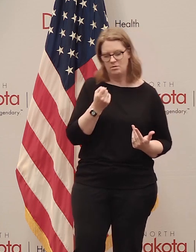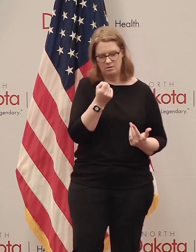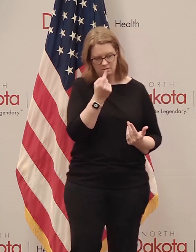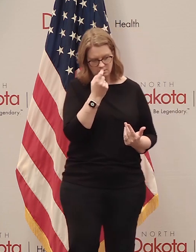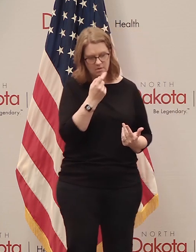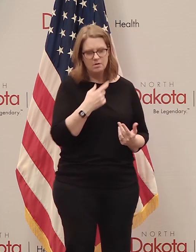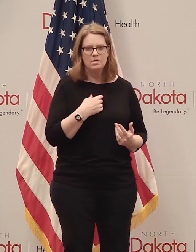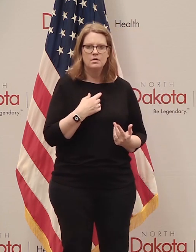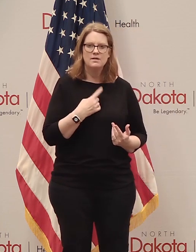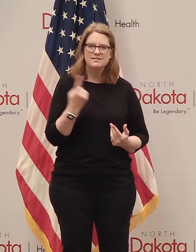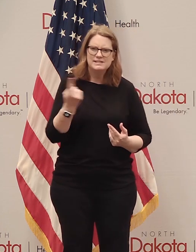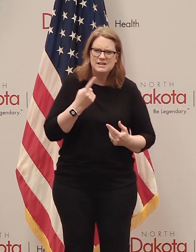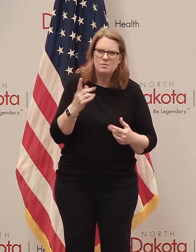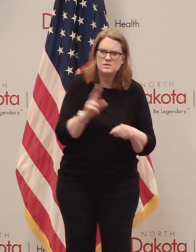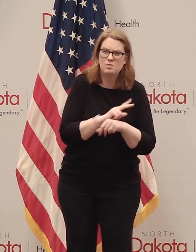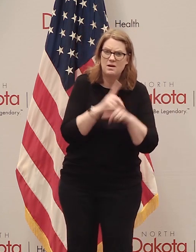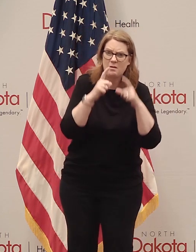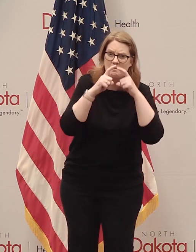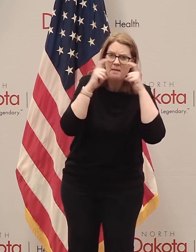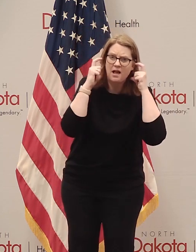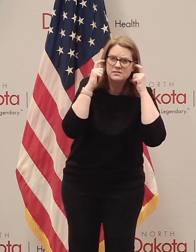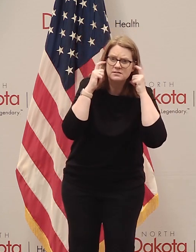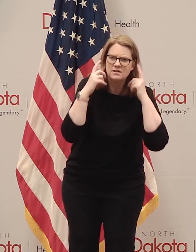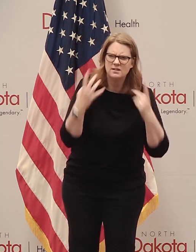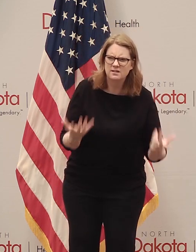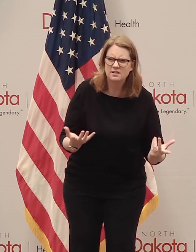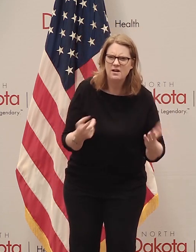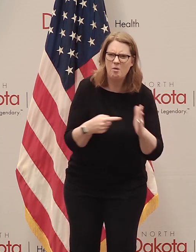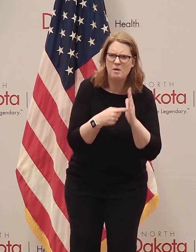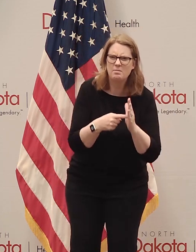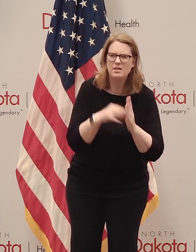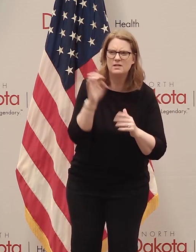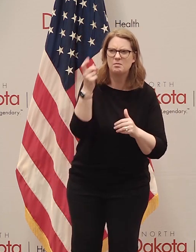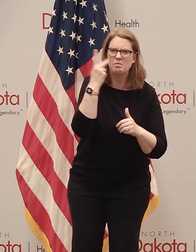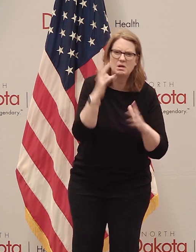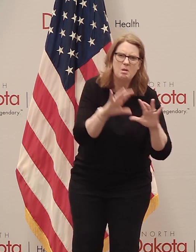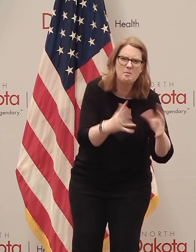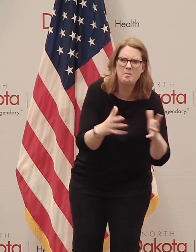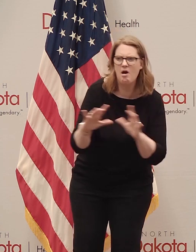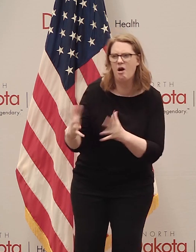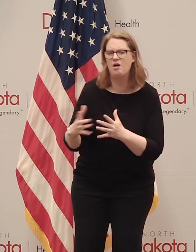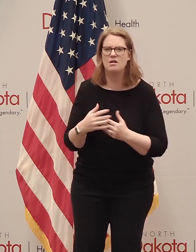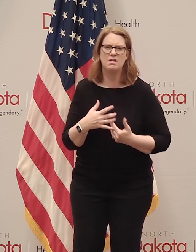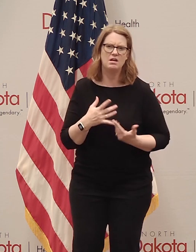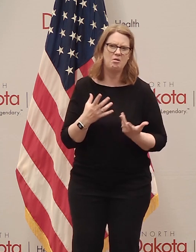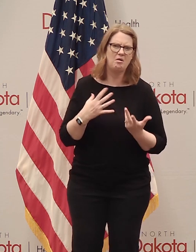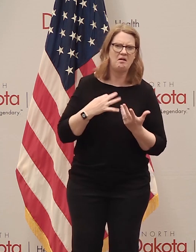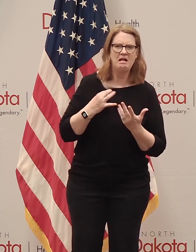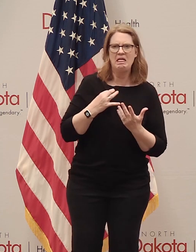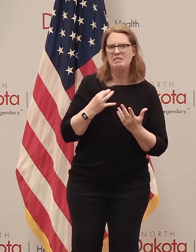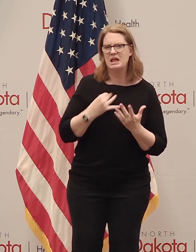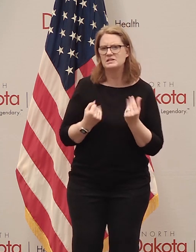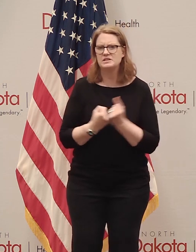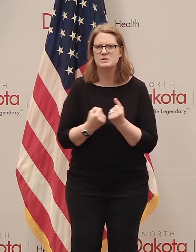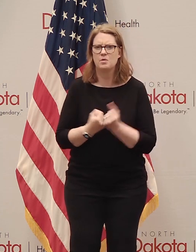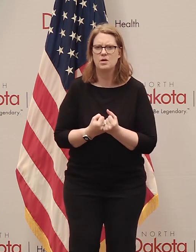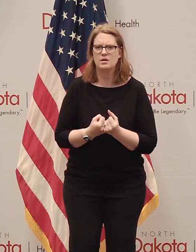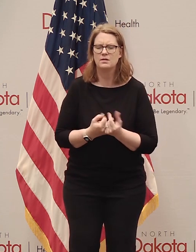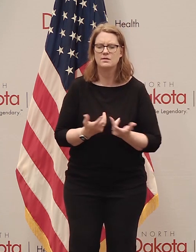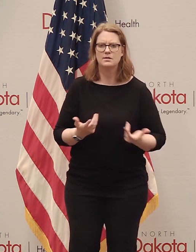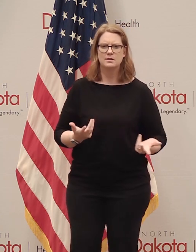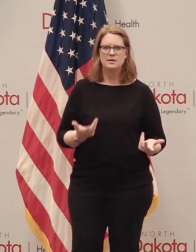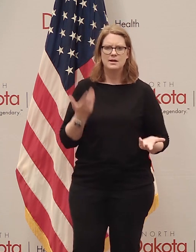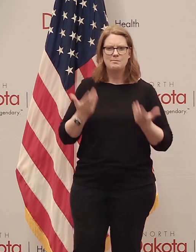wearing a mask, they're not doing it to represent what political party they're in or what candidates they support. They might be doing it because they've